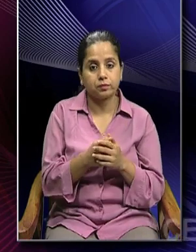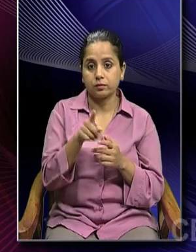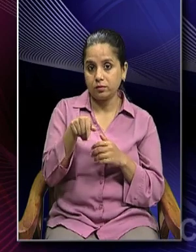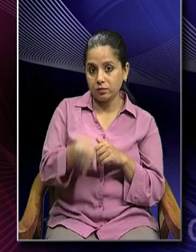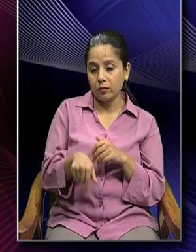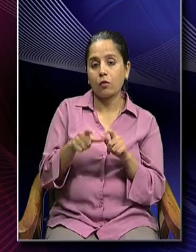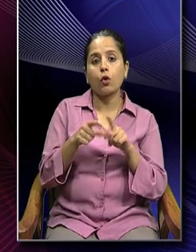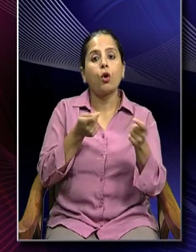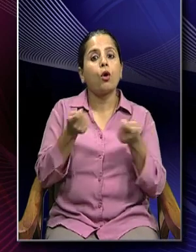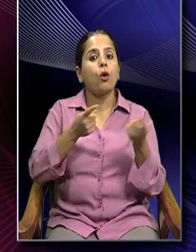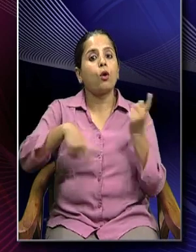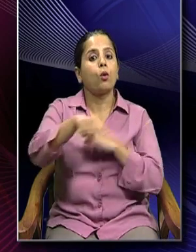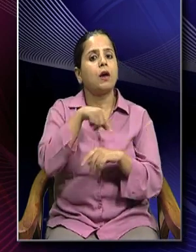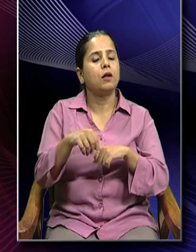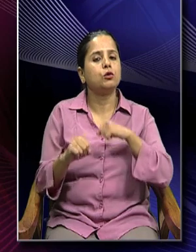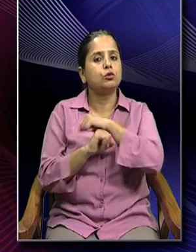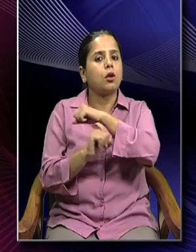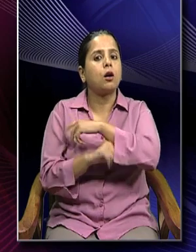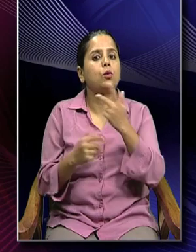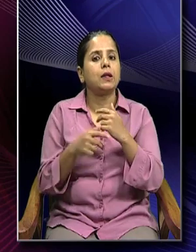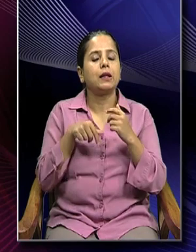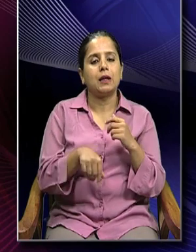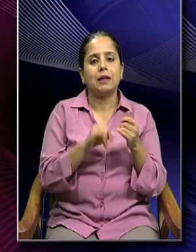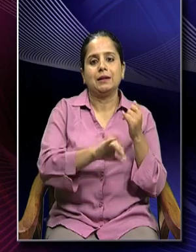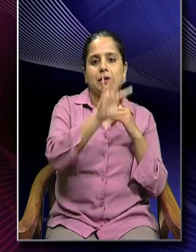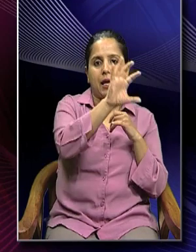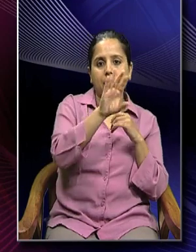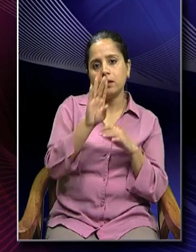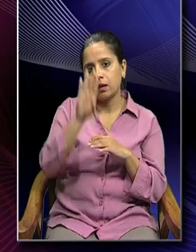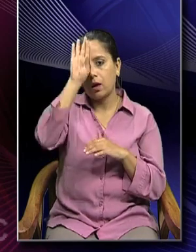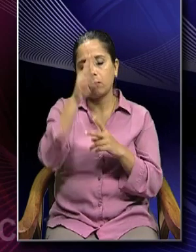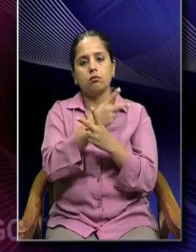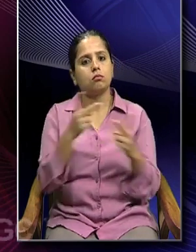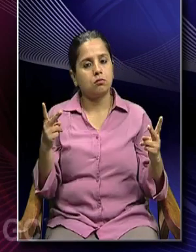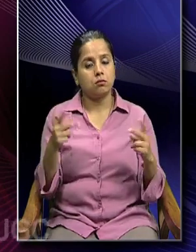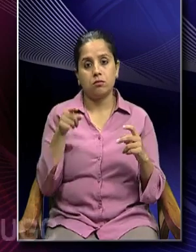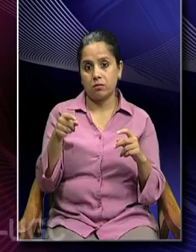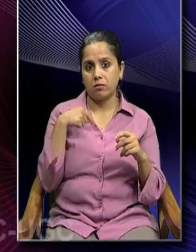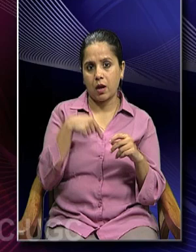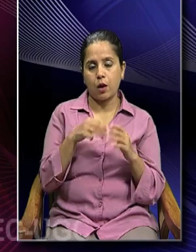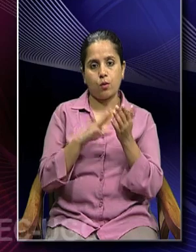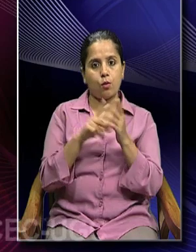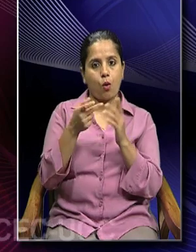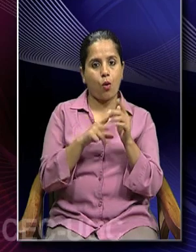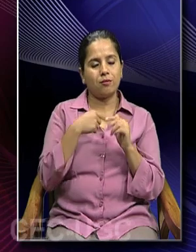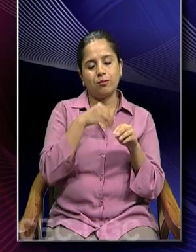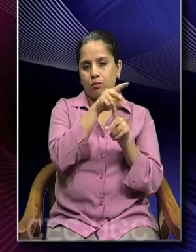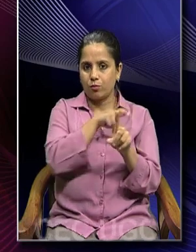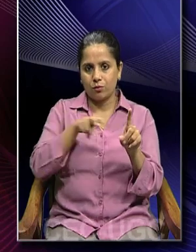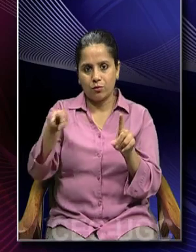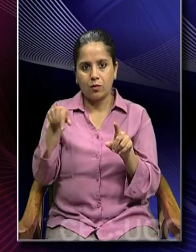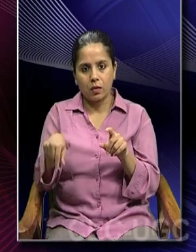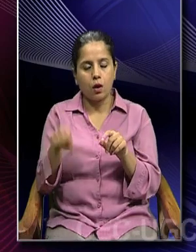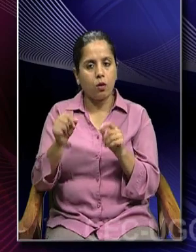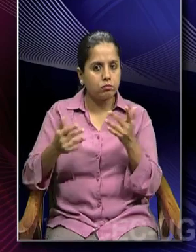the dominant organizational structure was state or kingdom. When we switch to modernity, the dominant form of